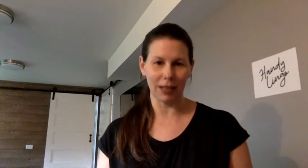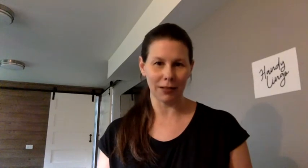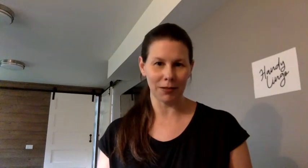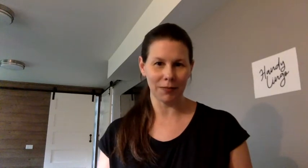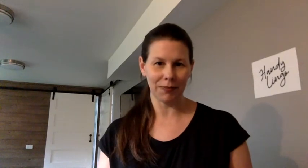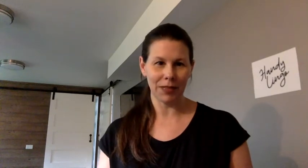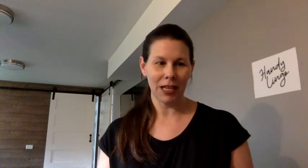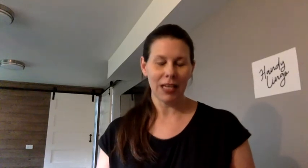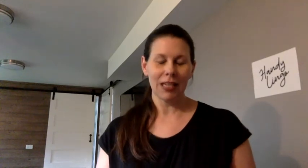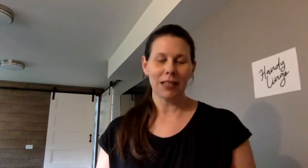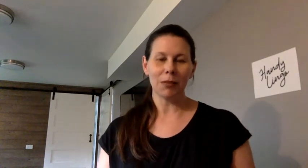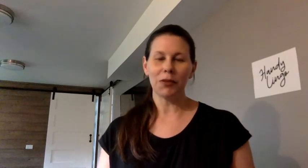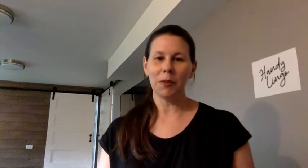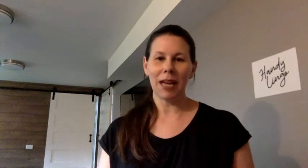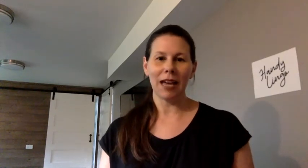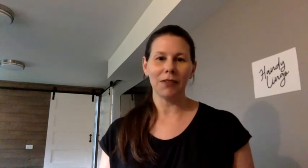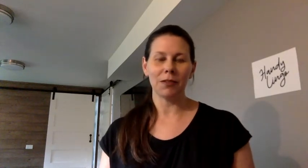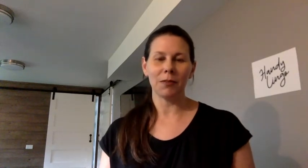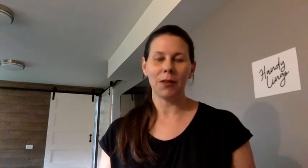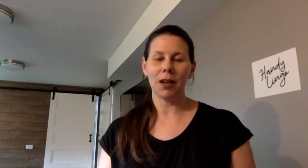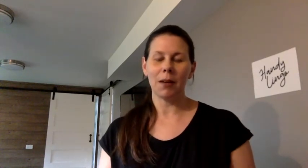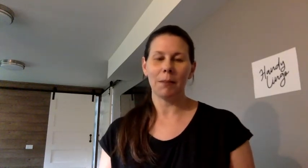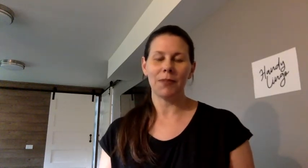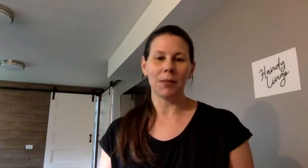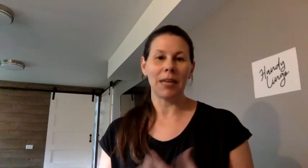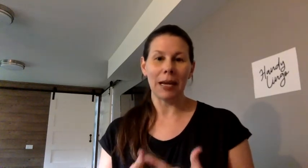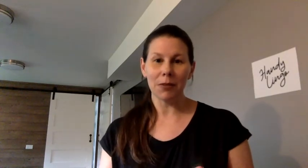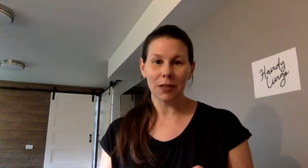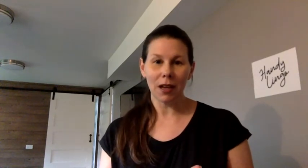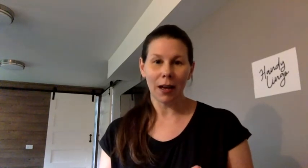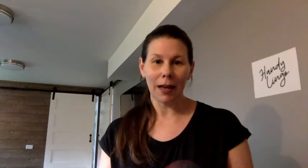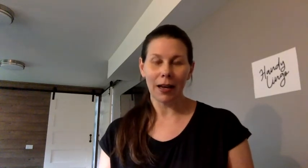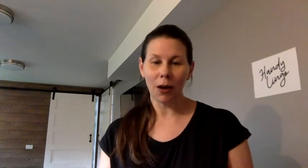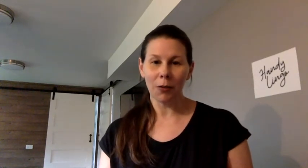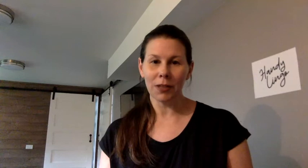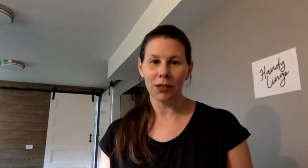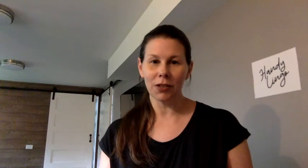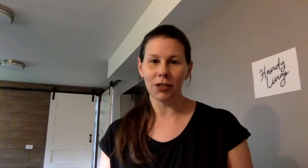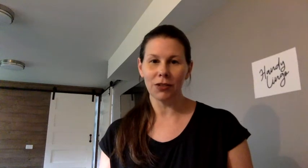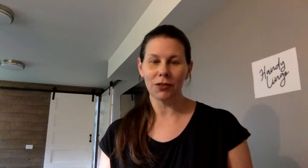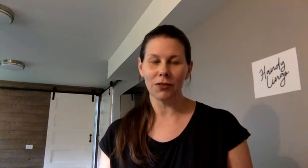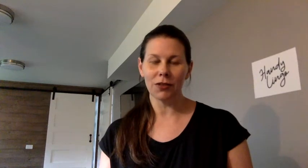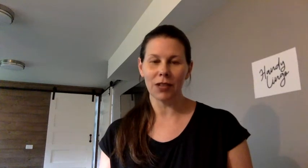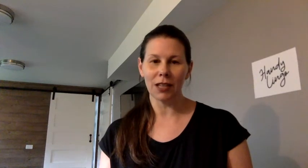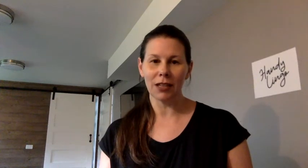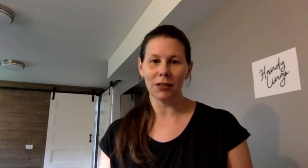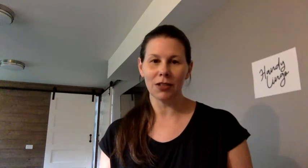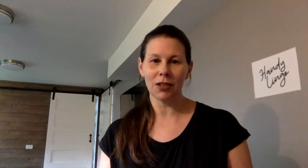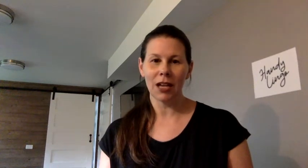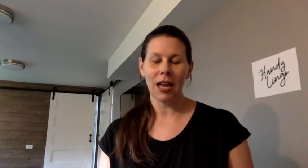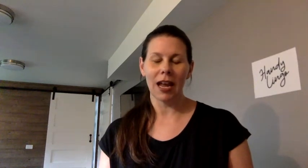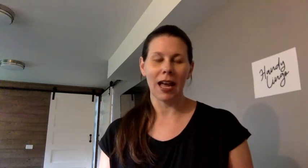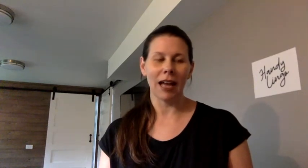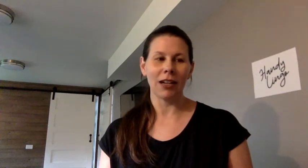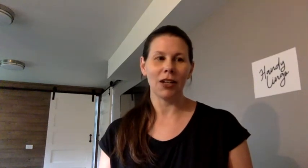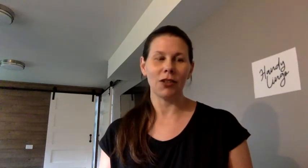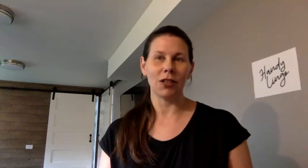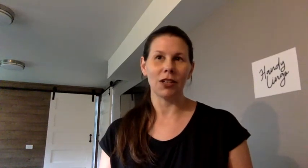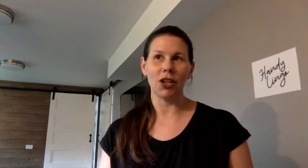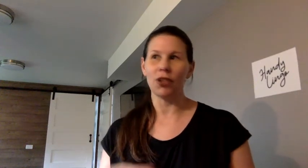things. Some of you may have some games at home that you can use for sign language, and you can